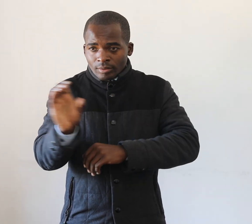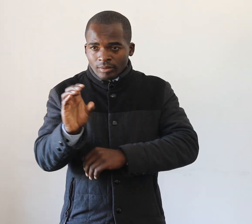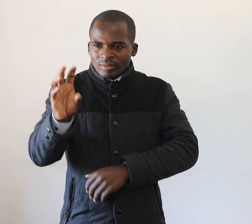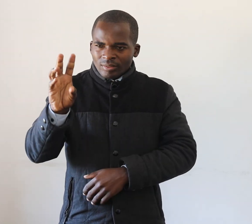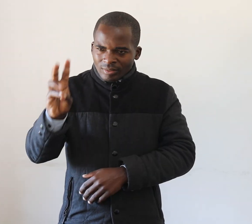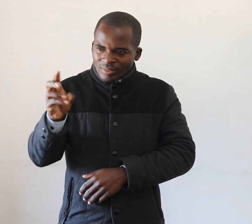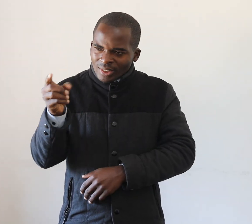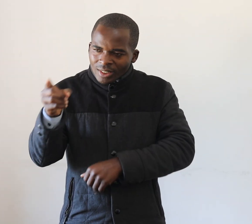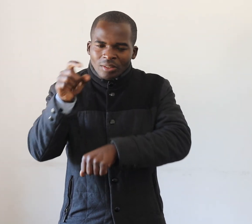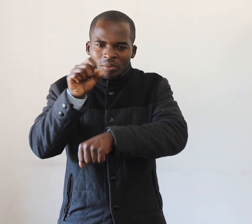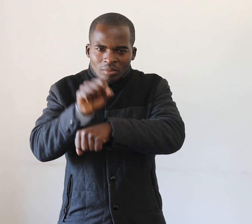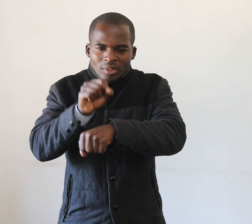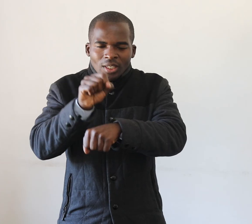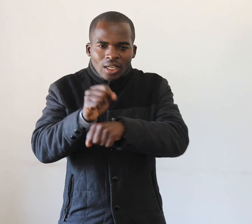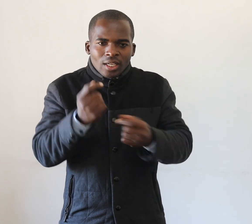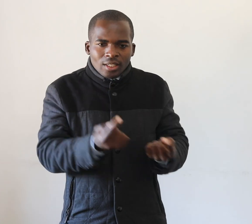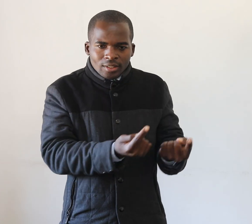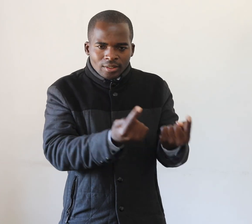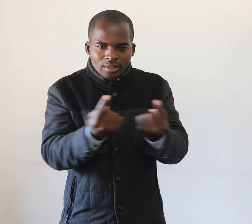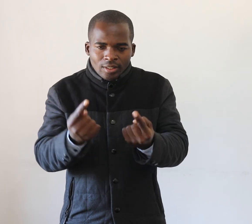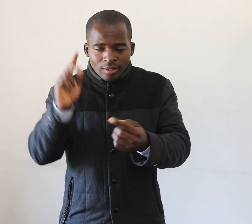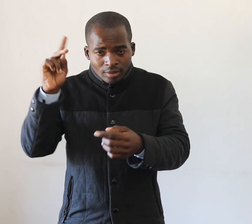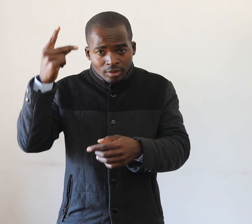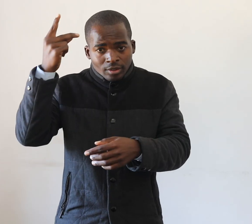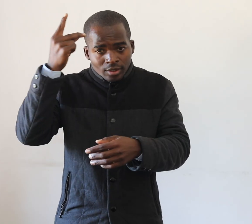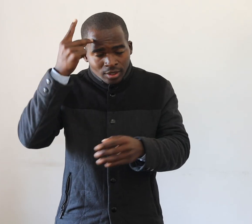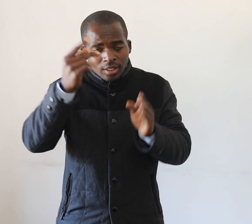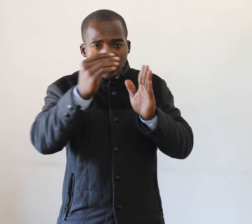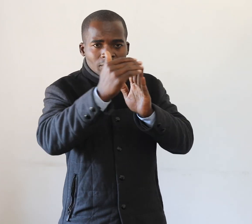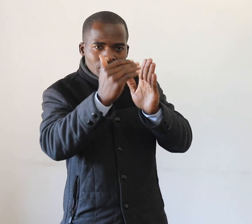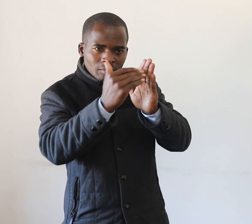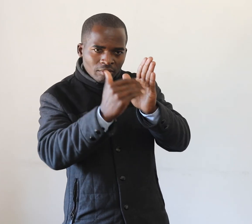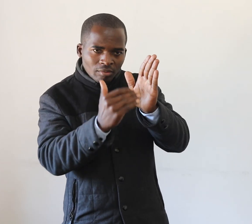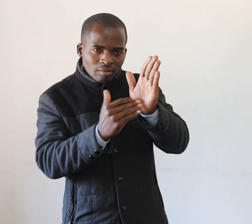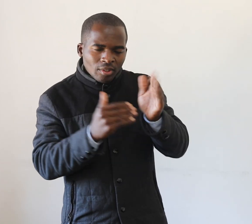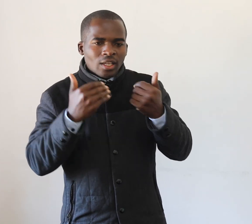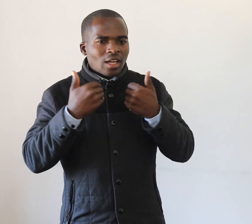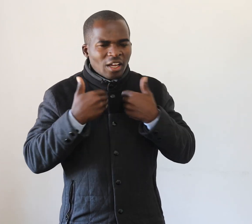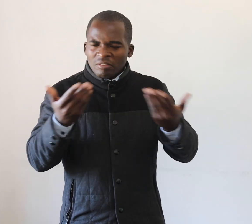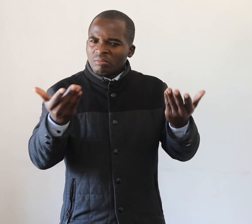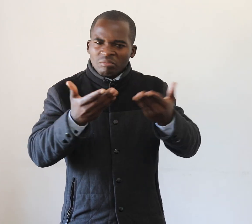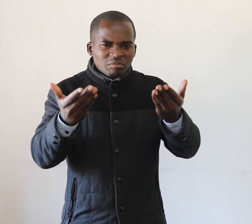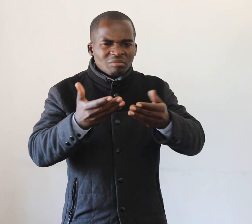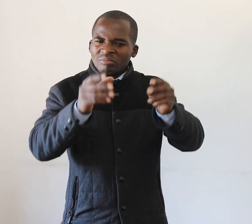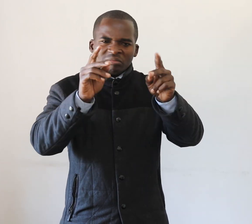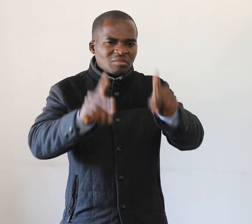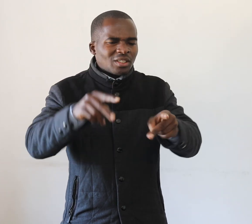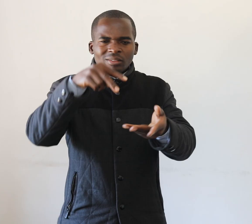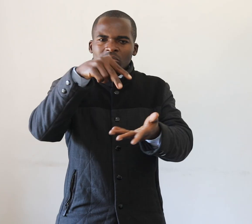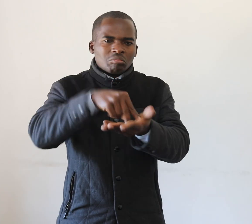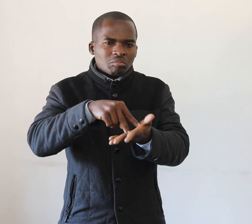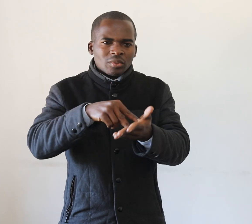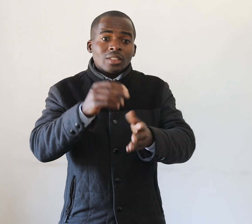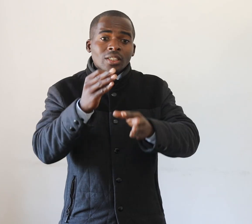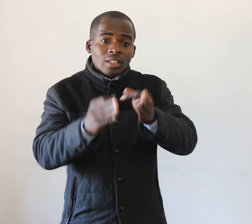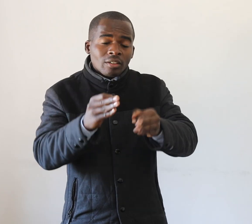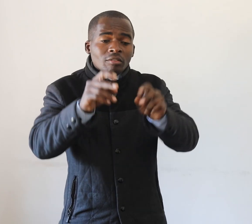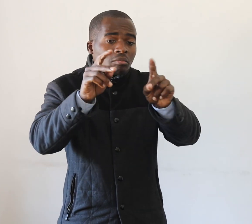the situation where the party list has run out of eligible names. If there is nobody left on the list, the Commission